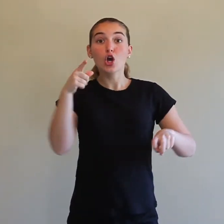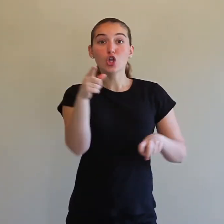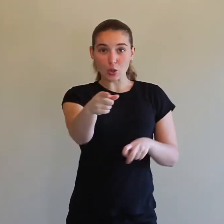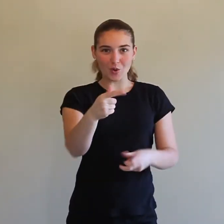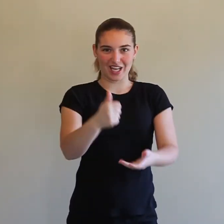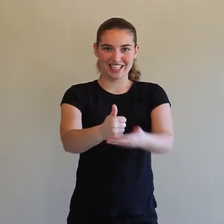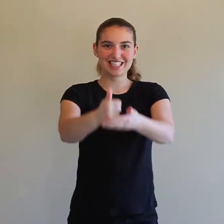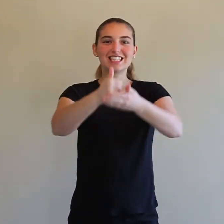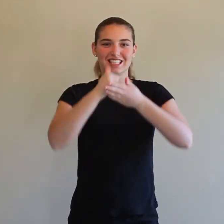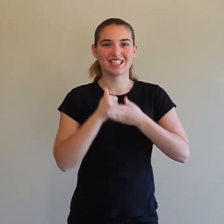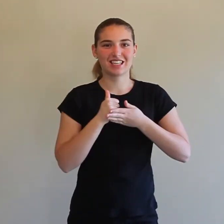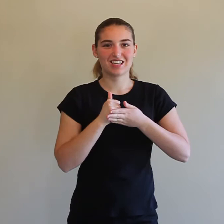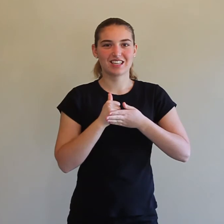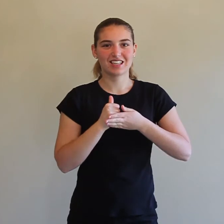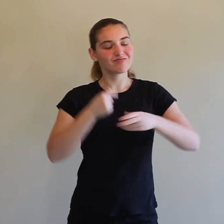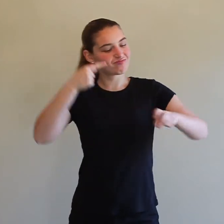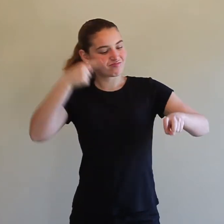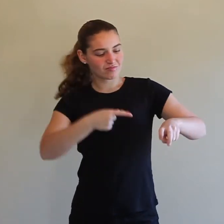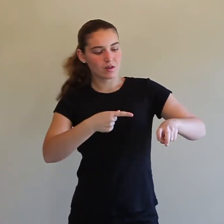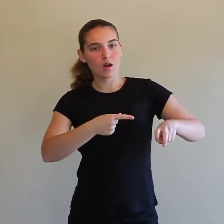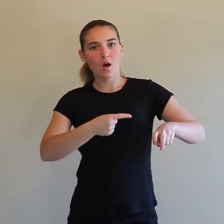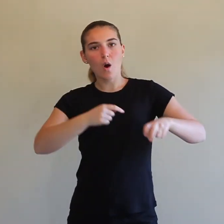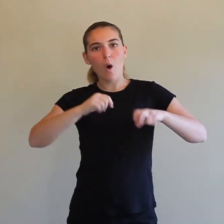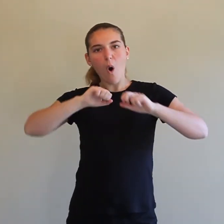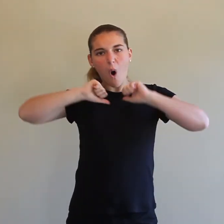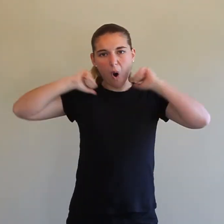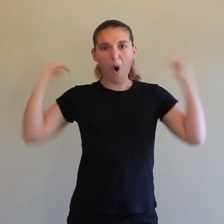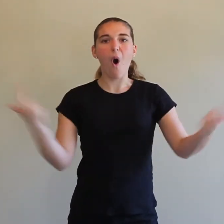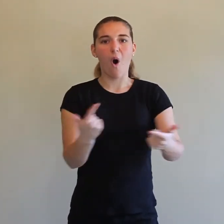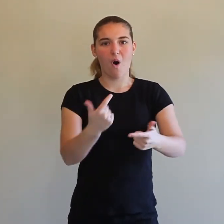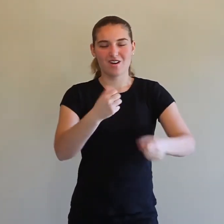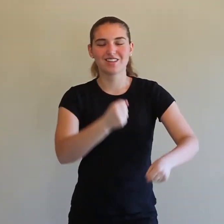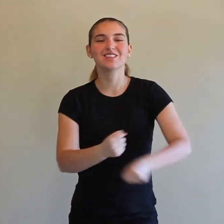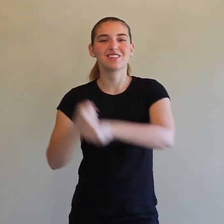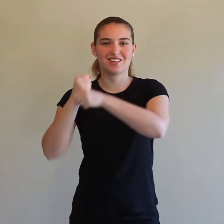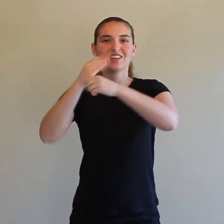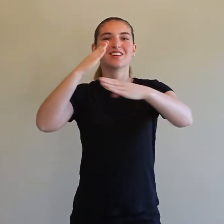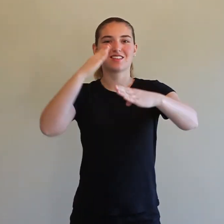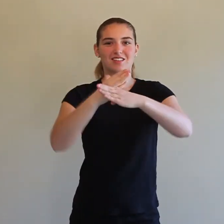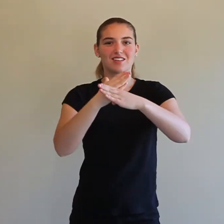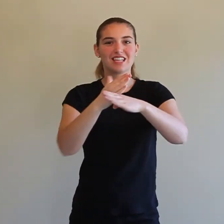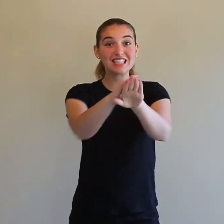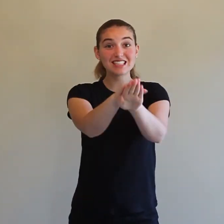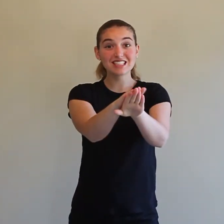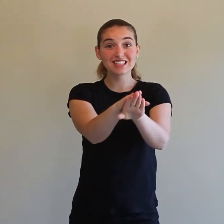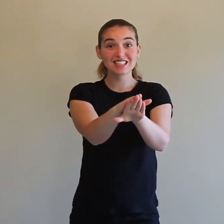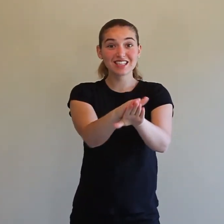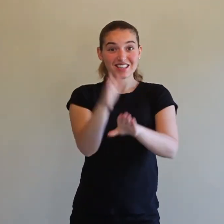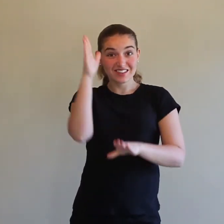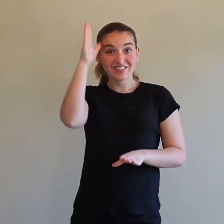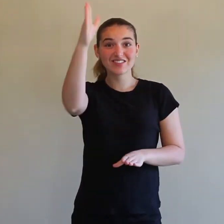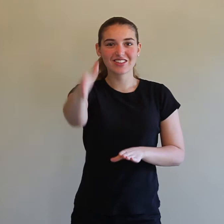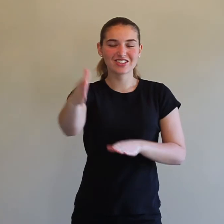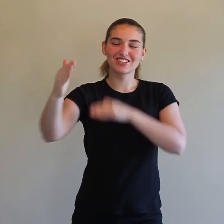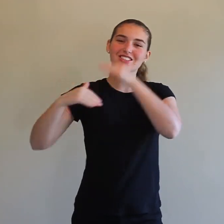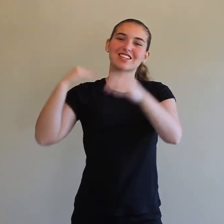in her direction as they may frighten her. With all of your help, we can do our best to ensure that these